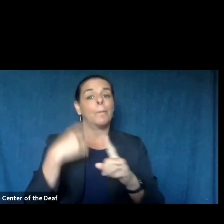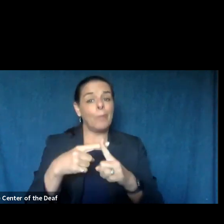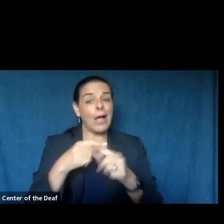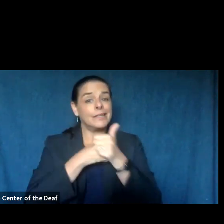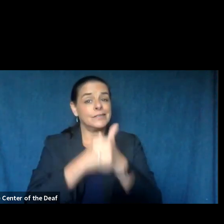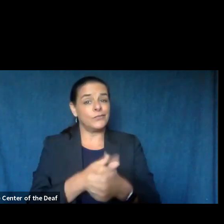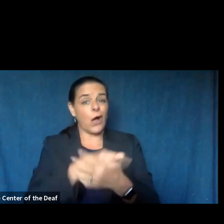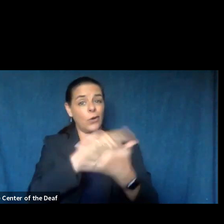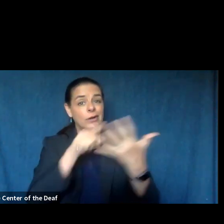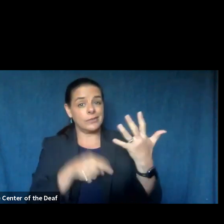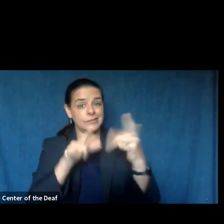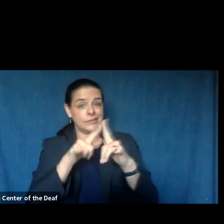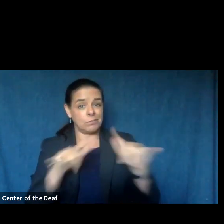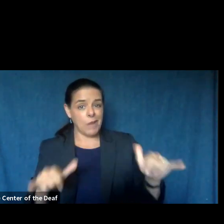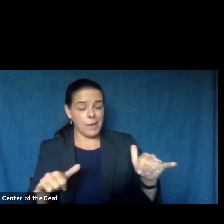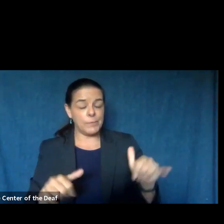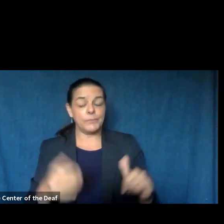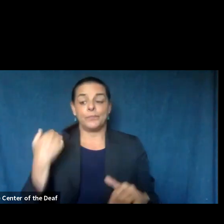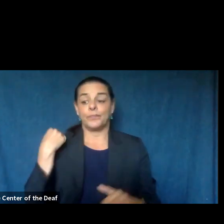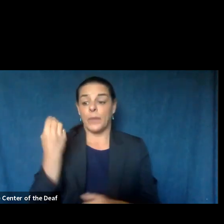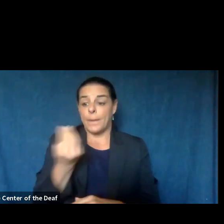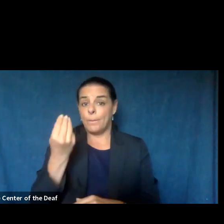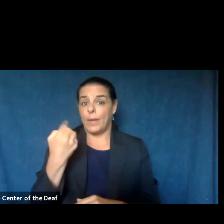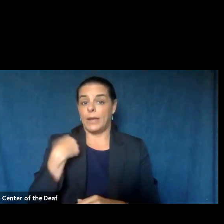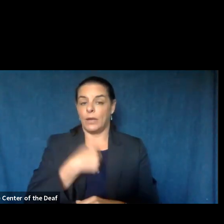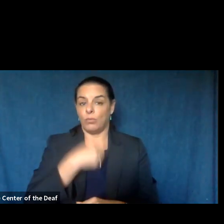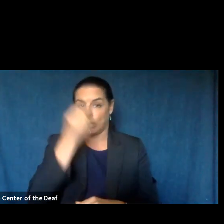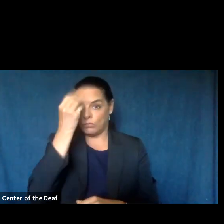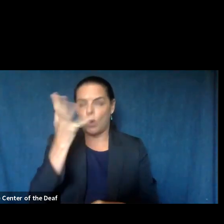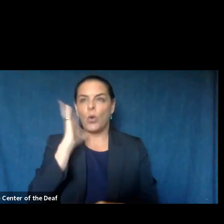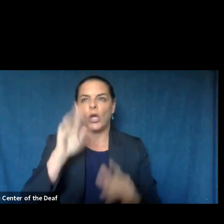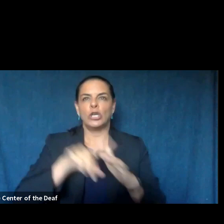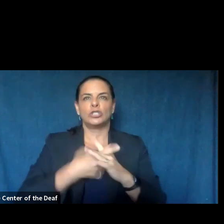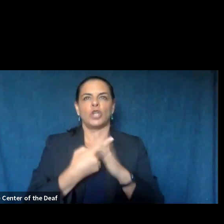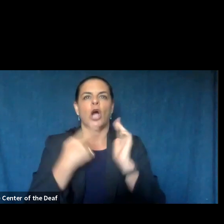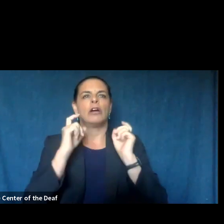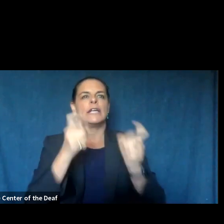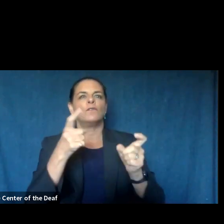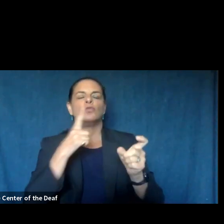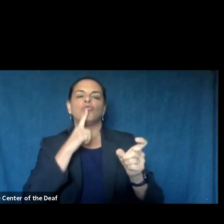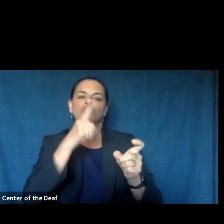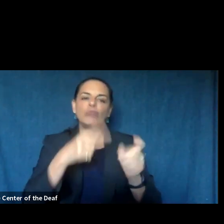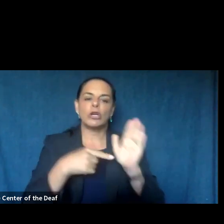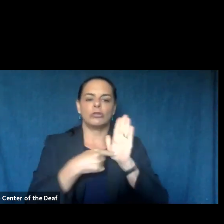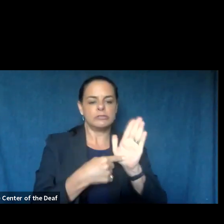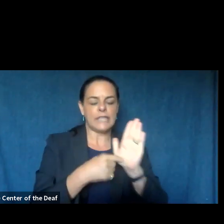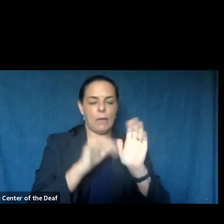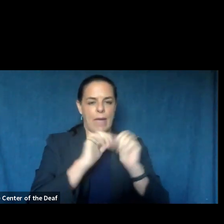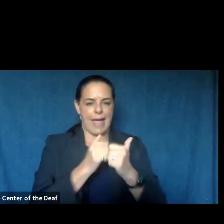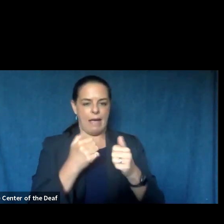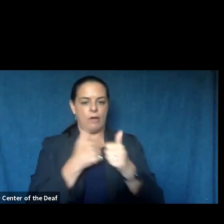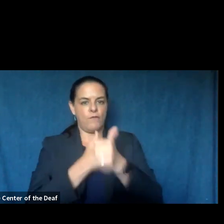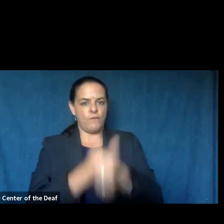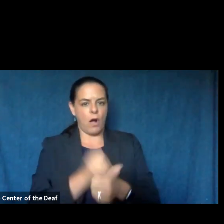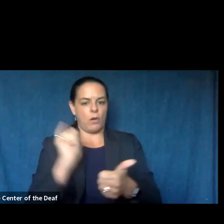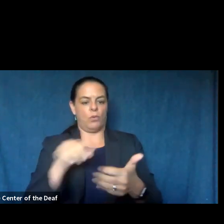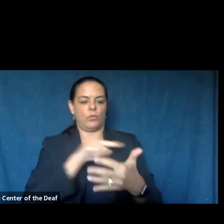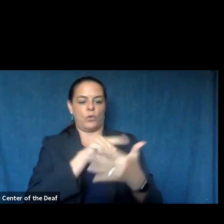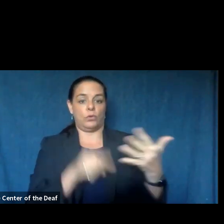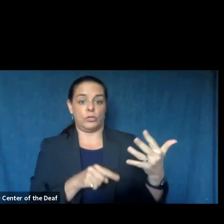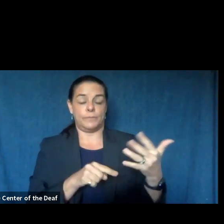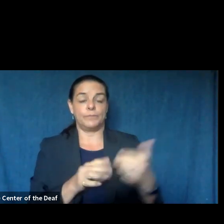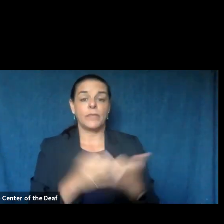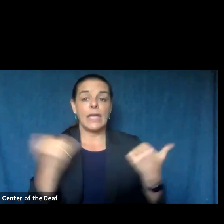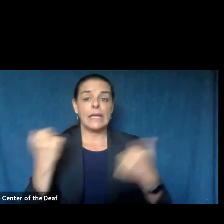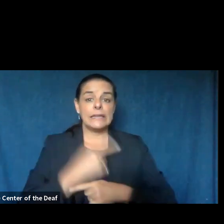actions. On Monday, we said that we would start providing real-world examples of how to put the 5 core actions into play. Today's